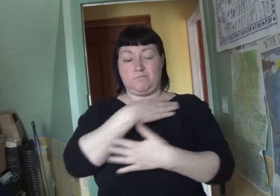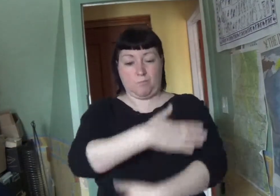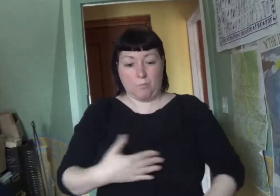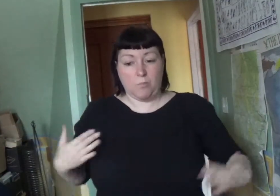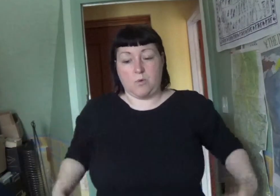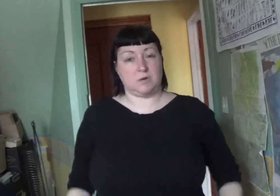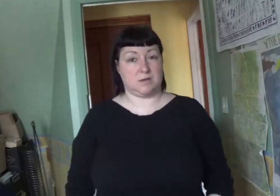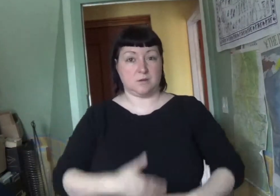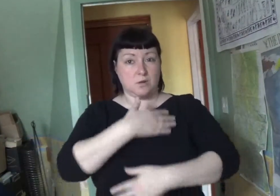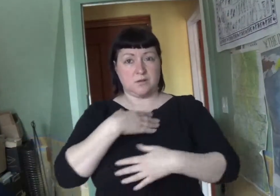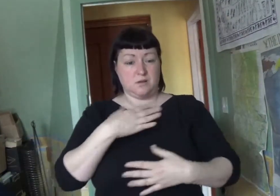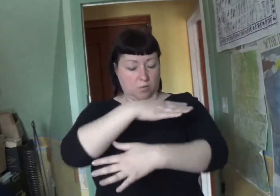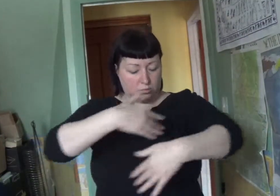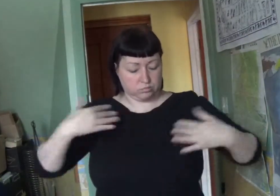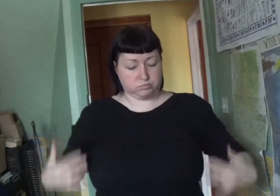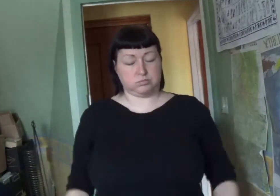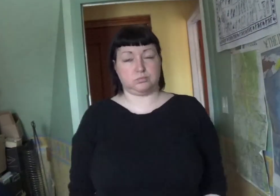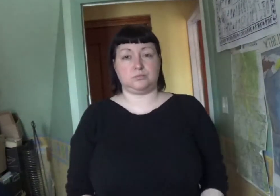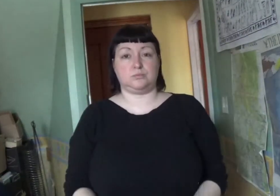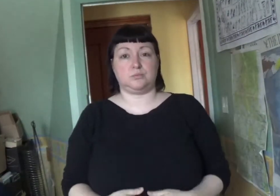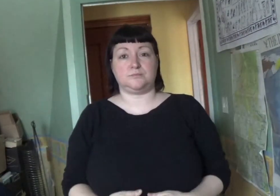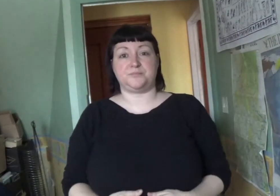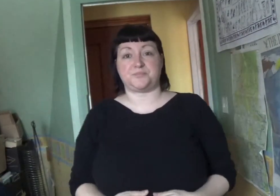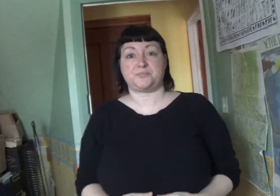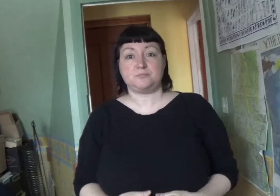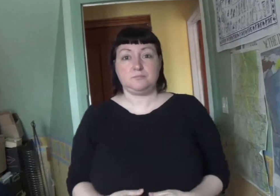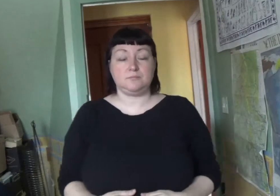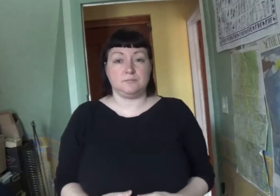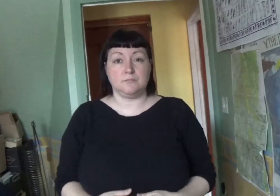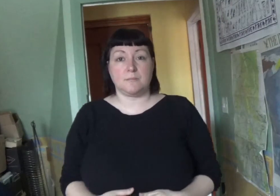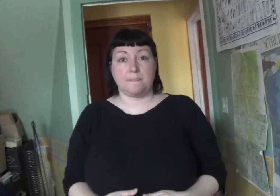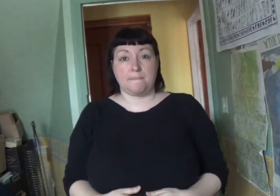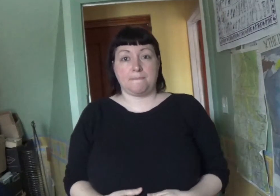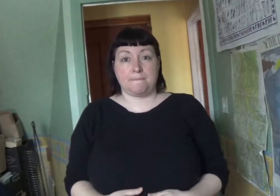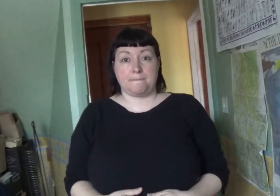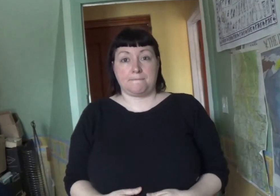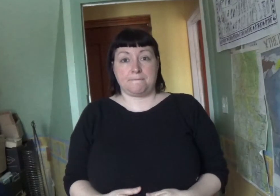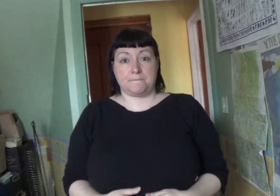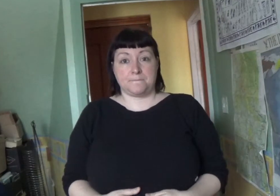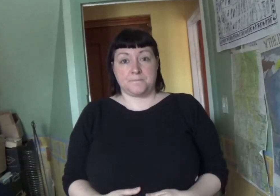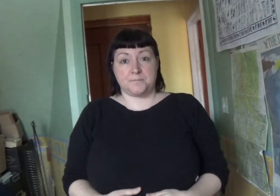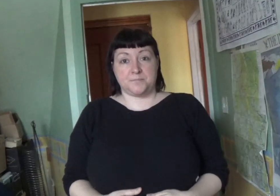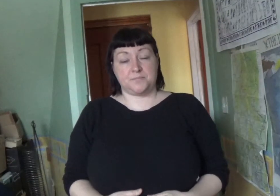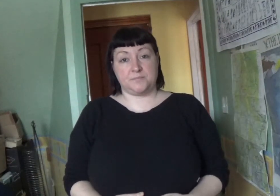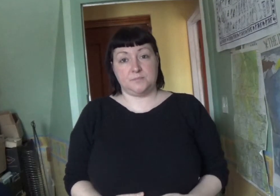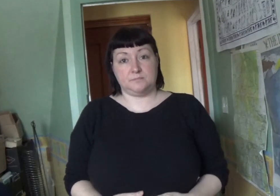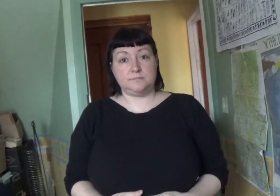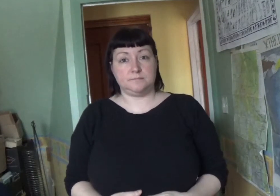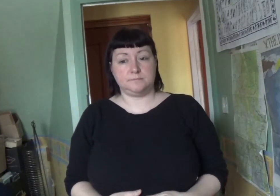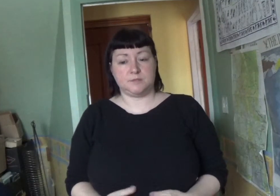that word, I just mean the entire body. All of the cells in the body. Now, exactly how that happens, actually, you can see on